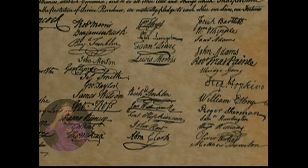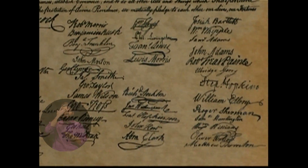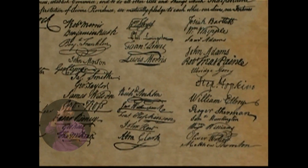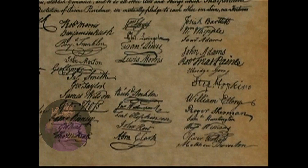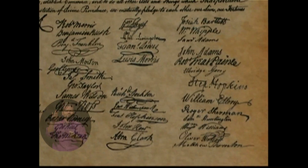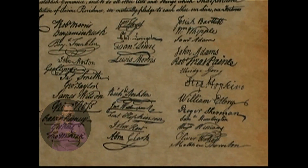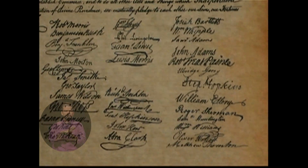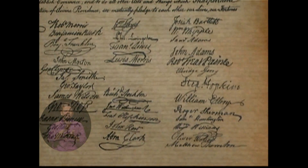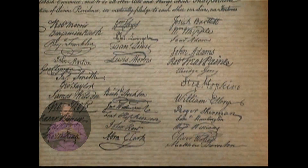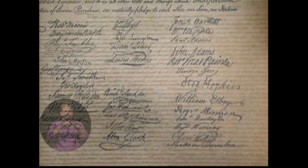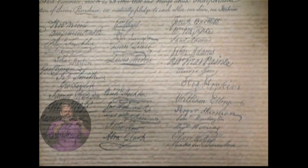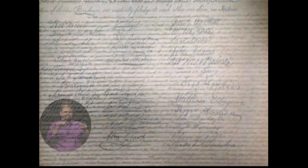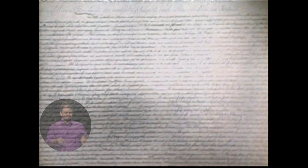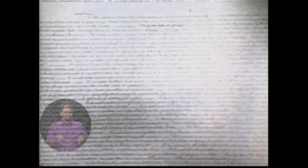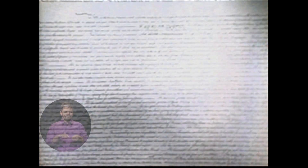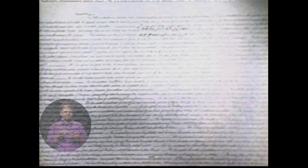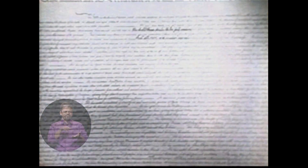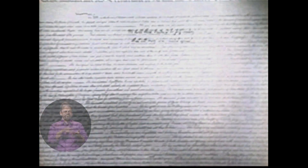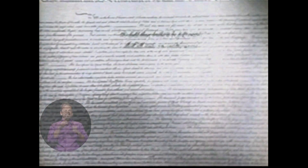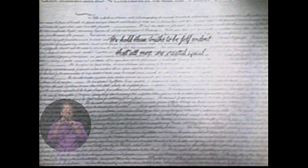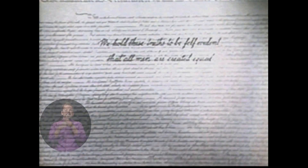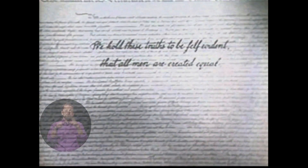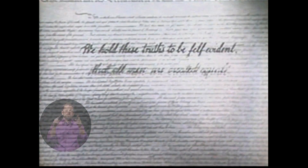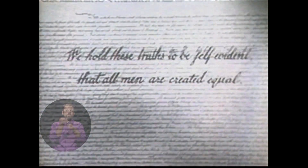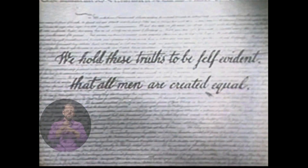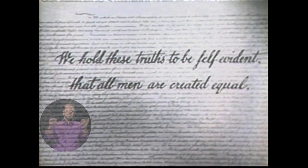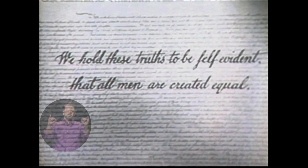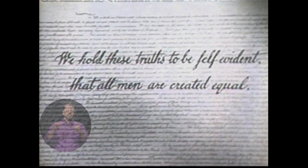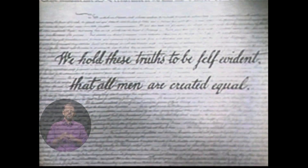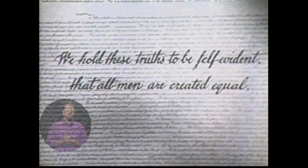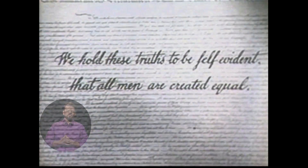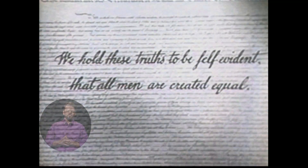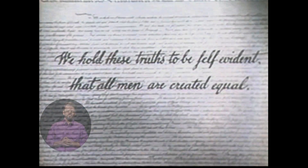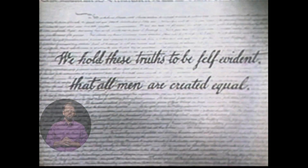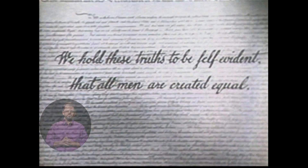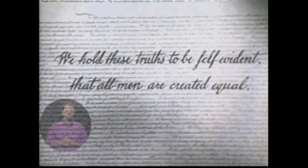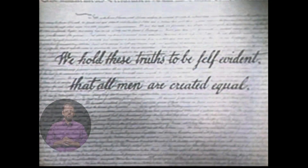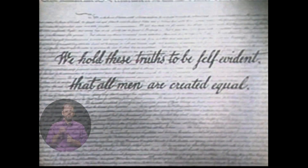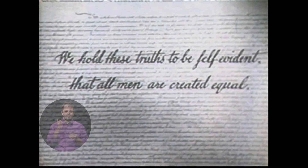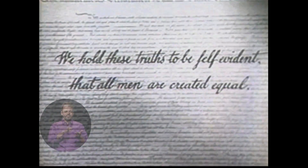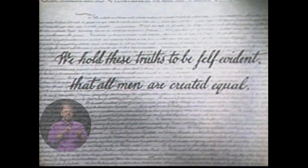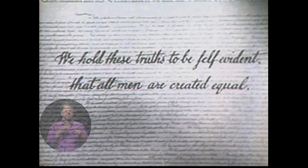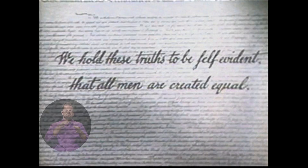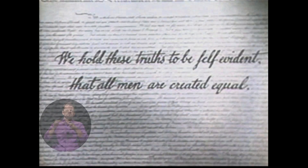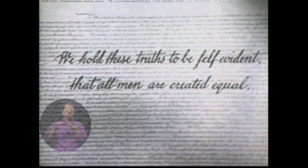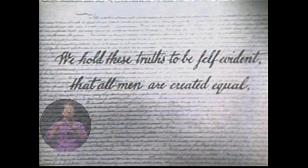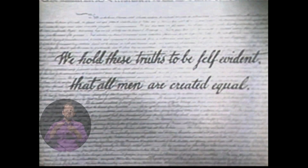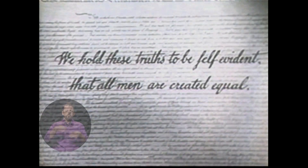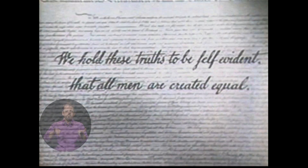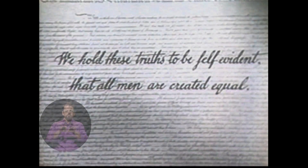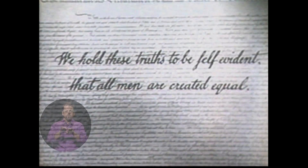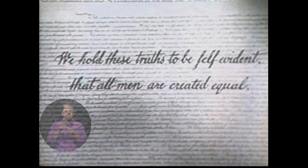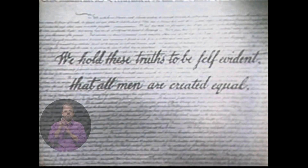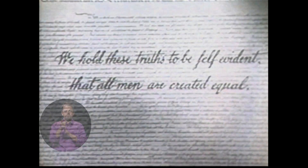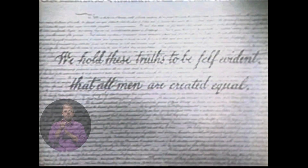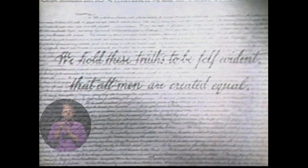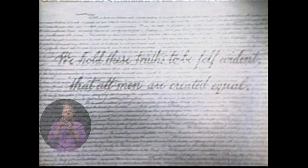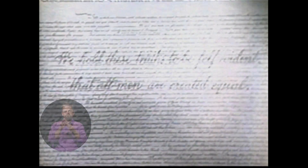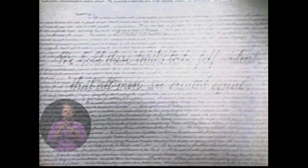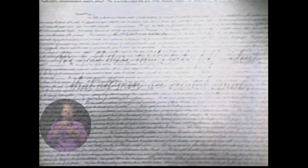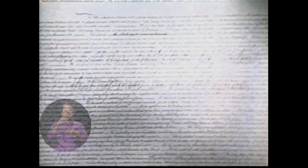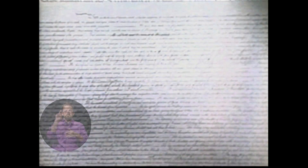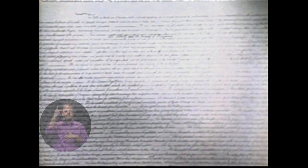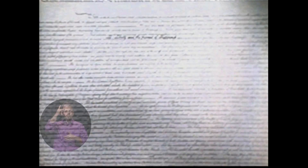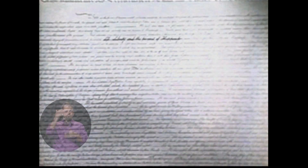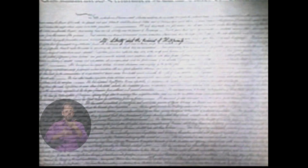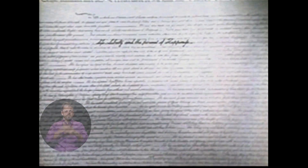intellectual document, the Declaration of Independence. This document was the defining moment of American political thought